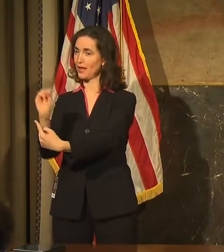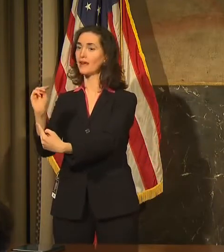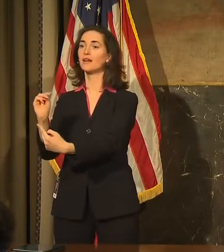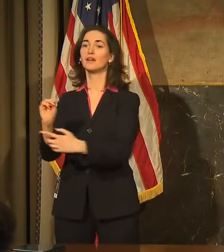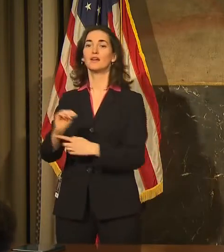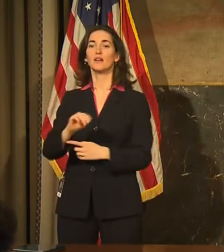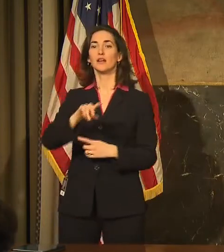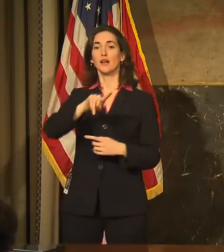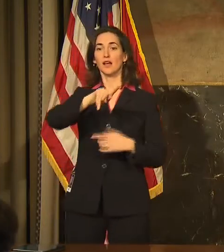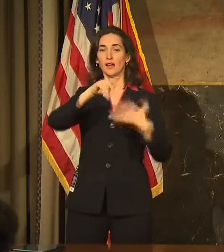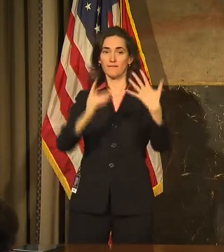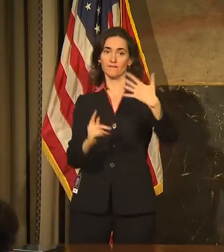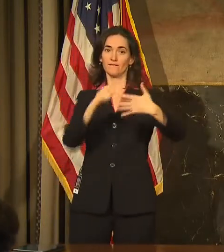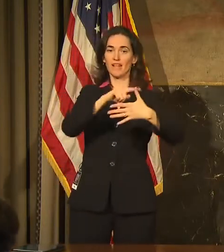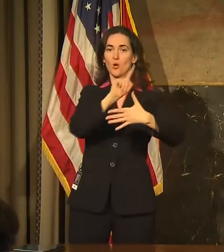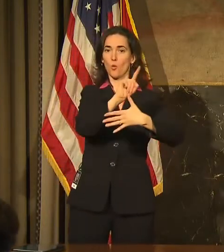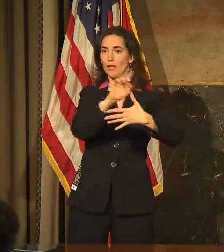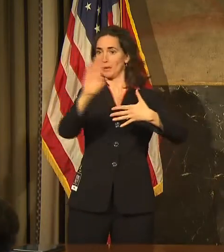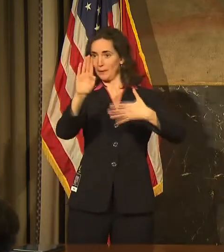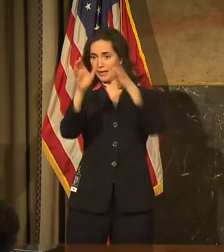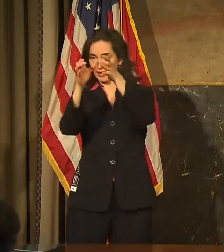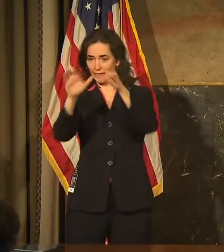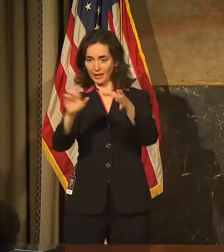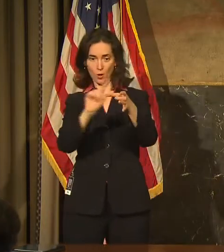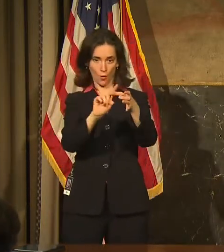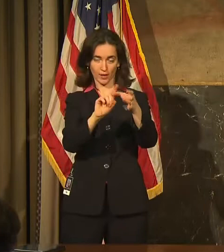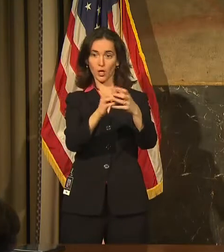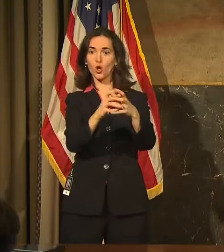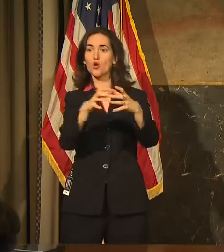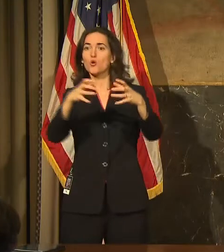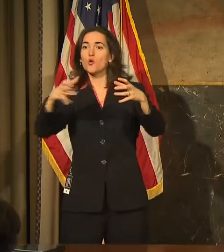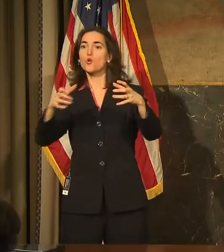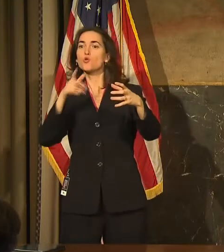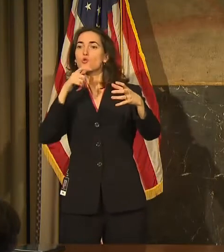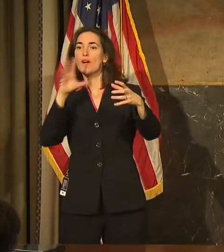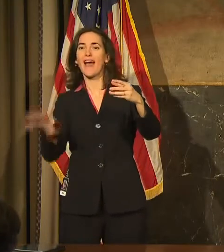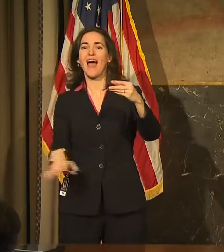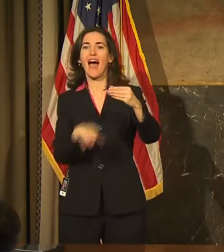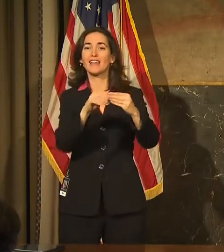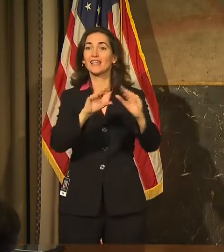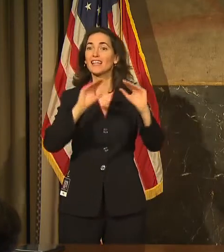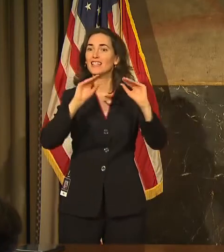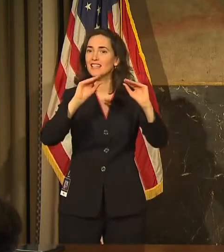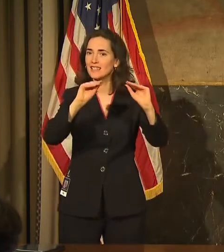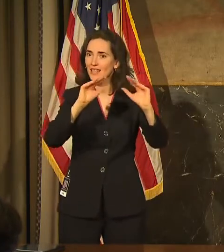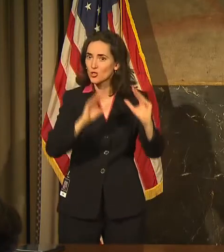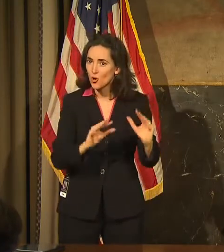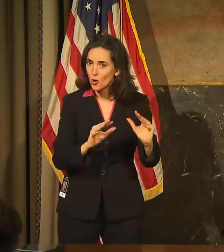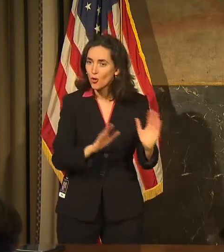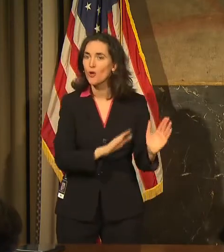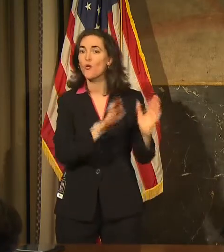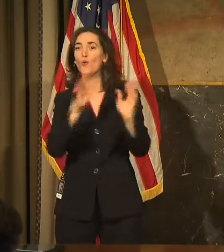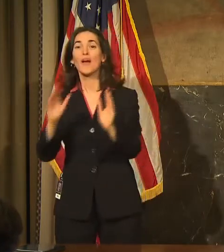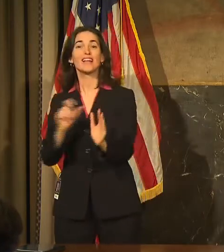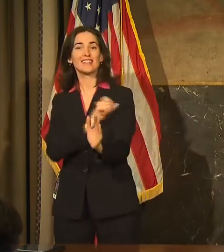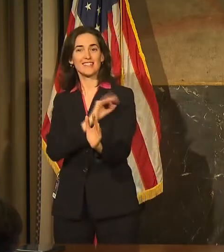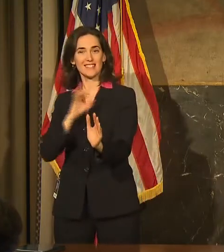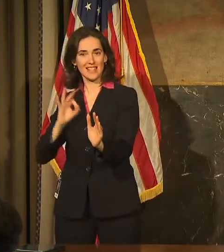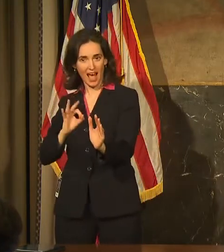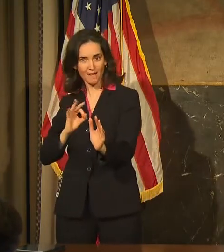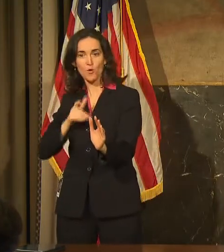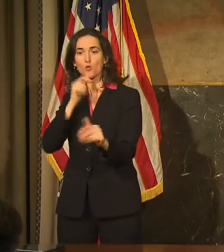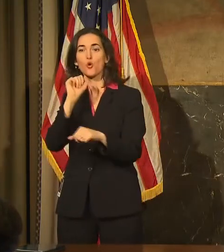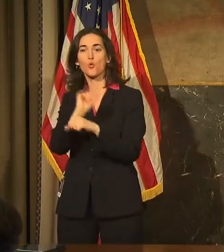Phase 1B, Tier 1, will be expanded to include teachers and support staff working on site in a K-12